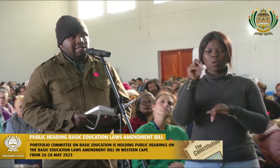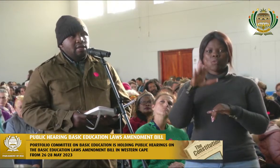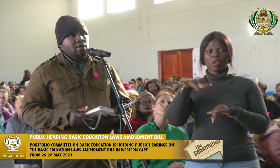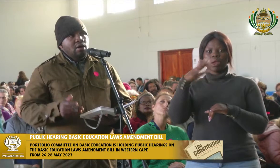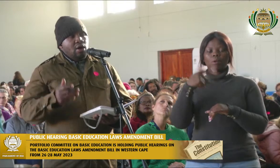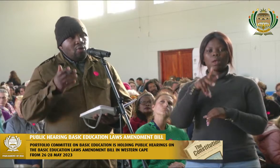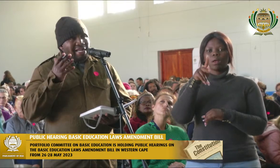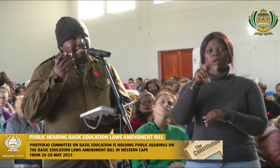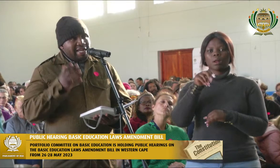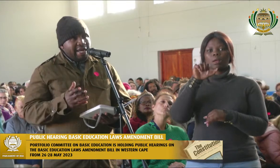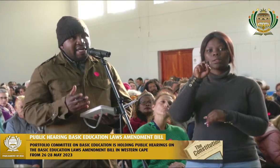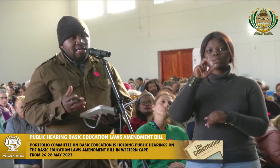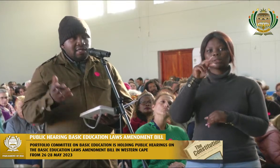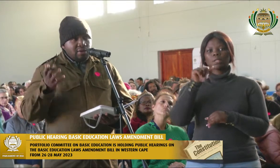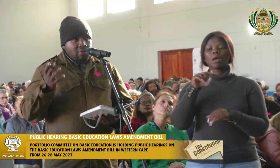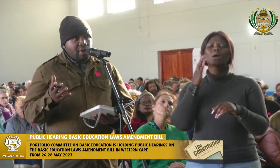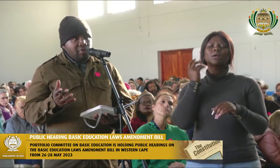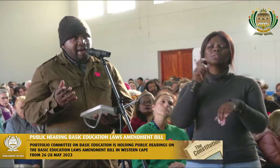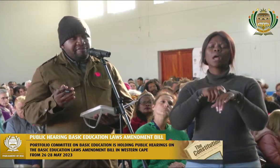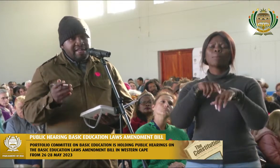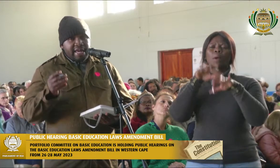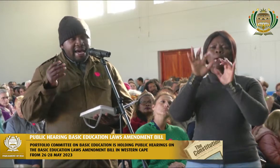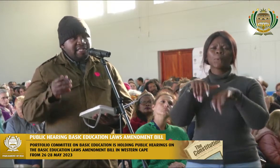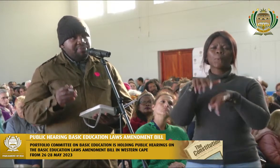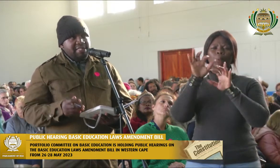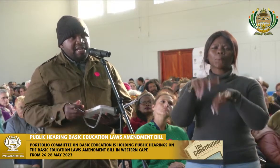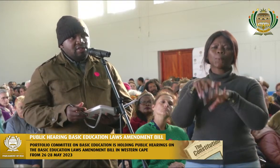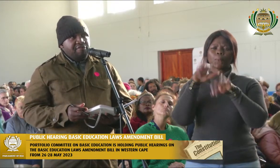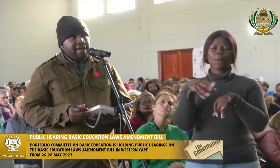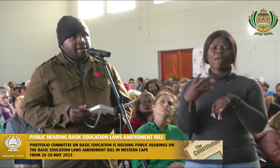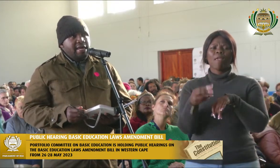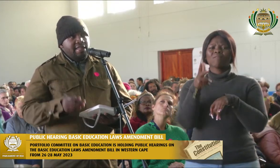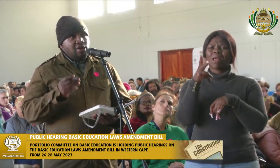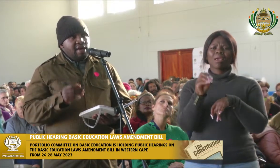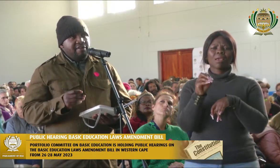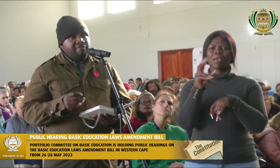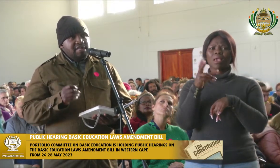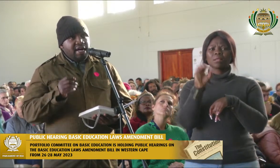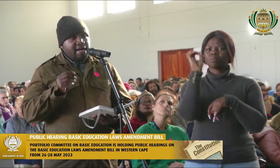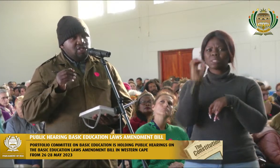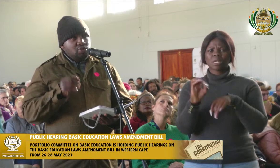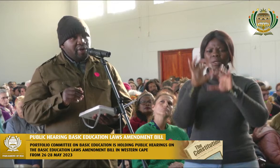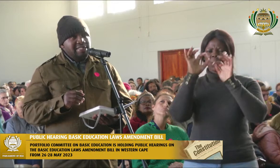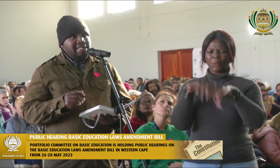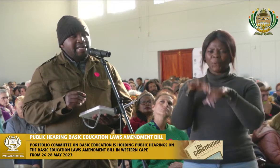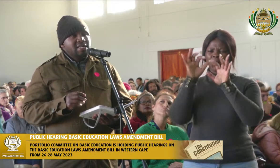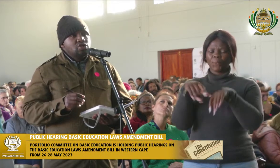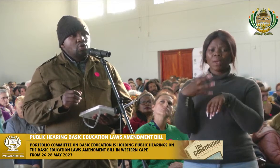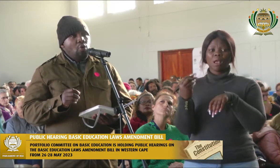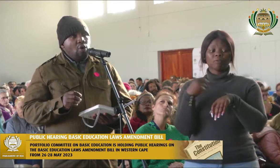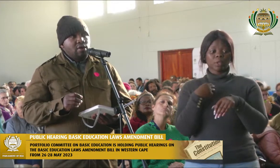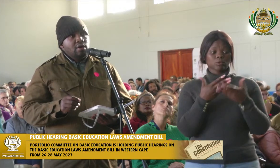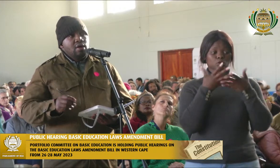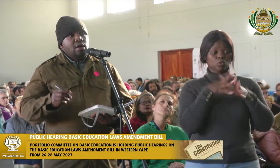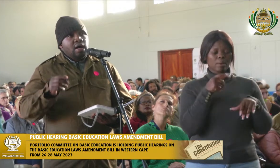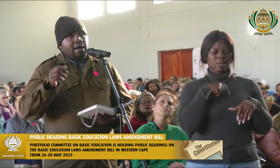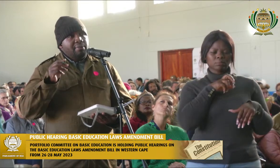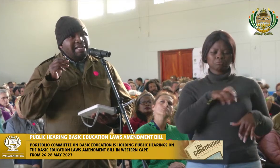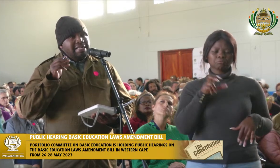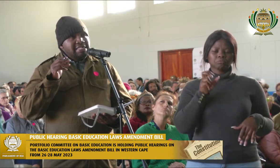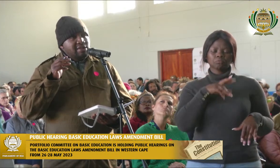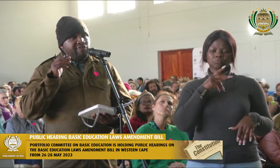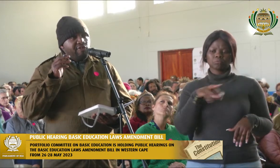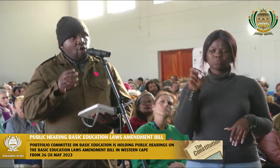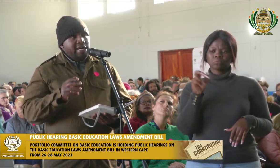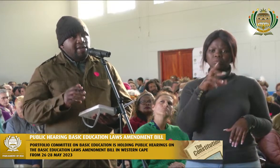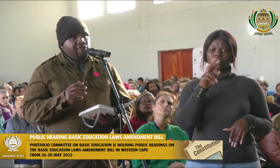in Leisner. When it's raining, when you're having 80% of rain, and then you have students that needs to walk